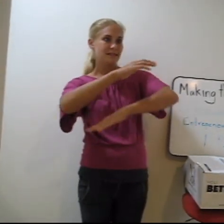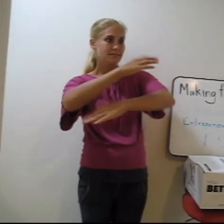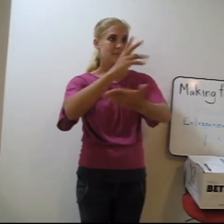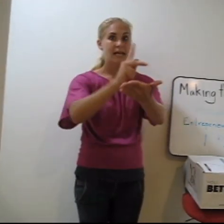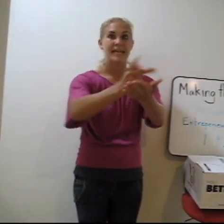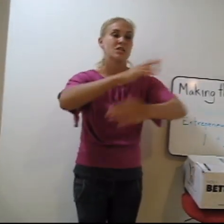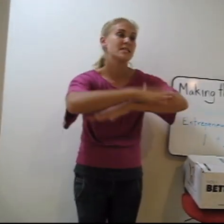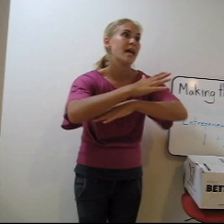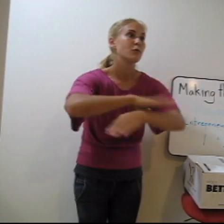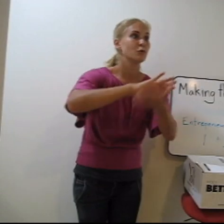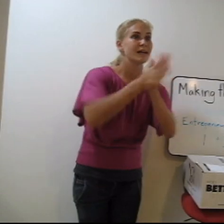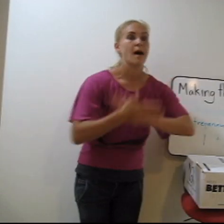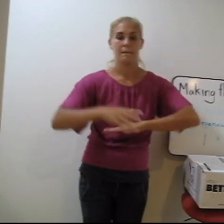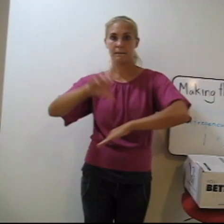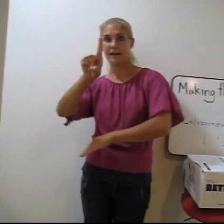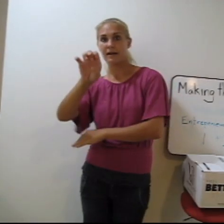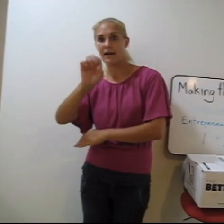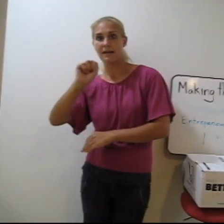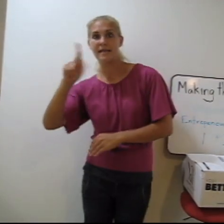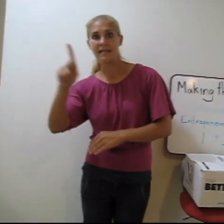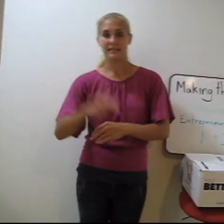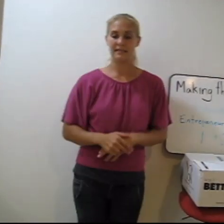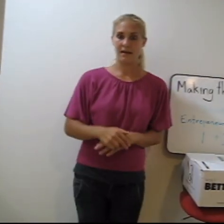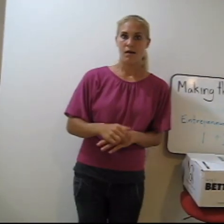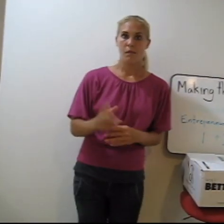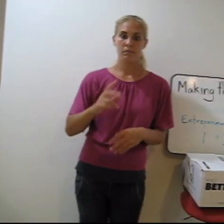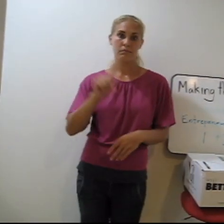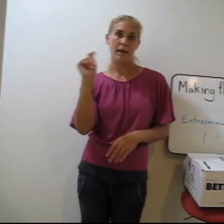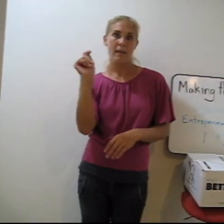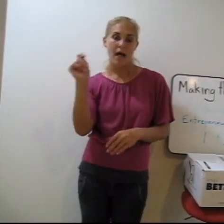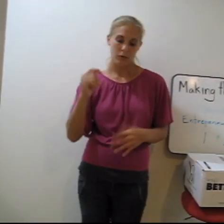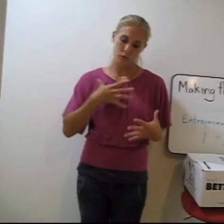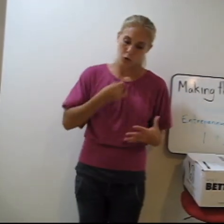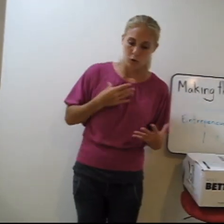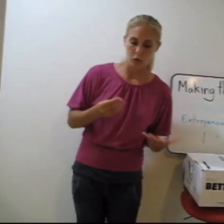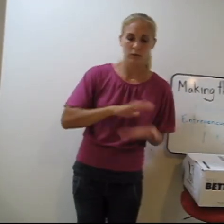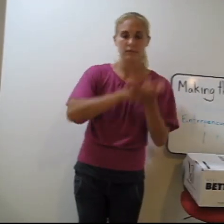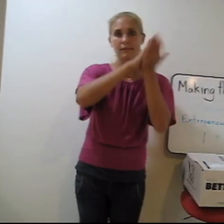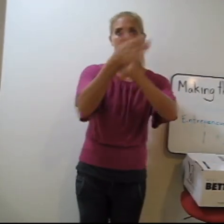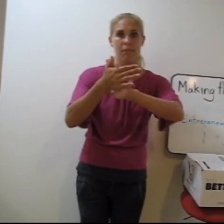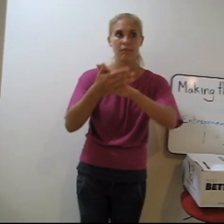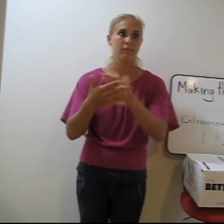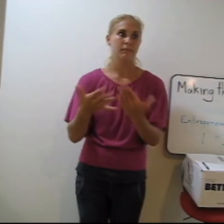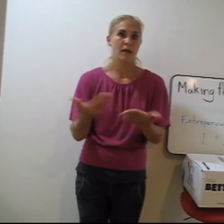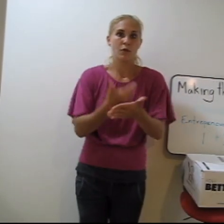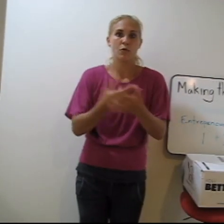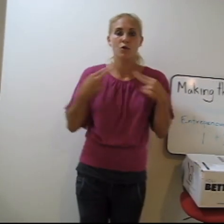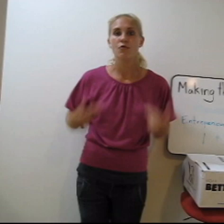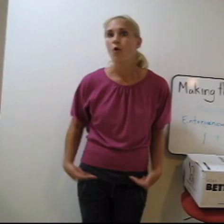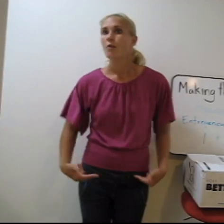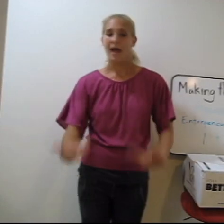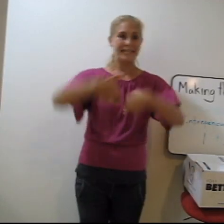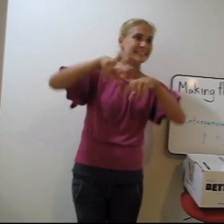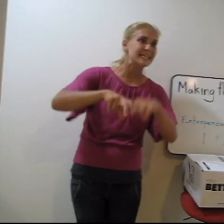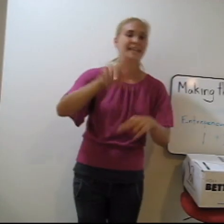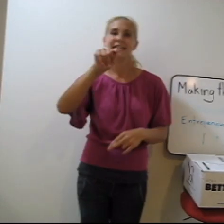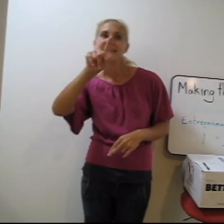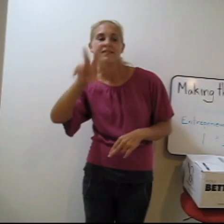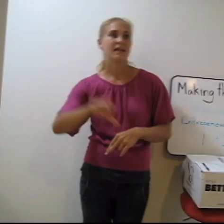The bathrobe becomes their new uniform. Their office mates are the refrigerator, the TV, the couch, and the ever-needy kids who now